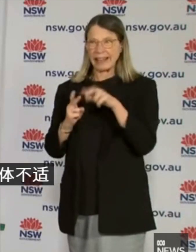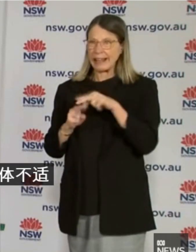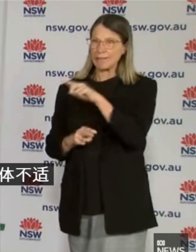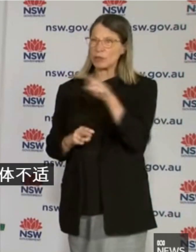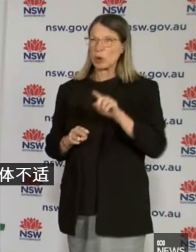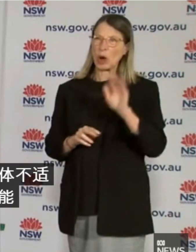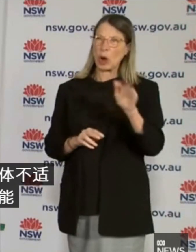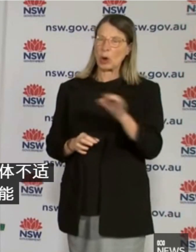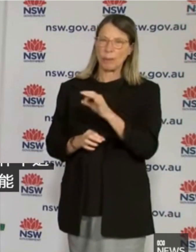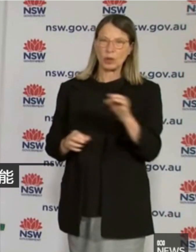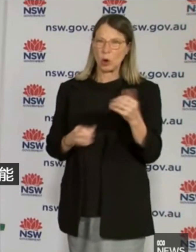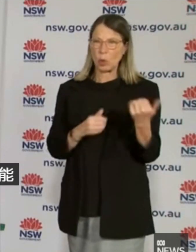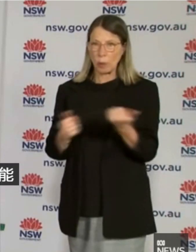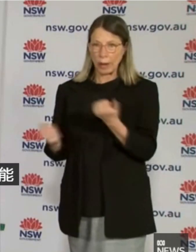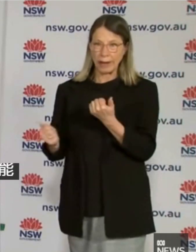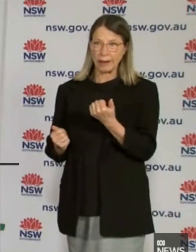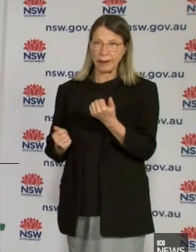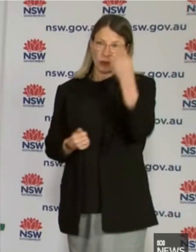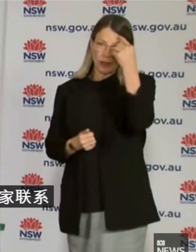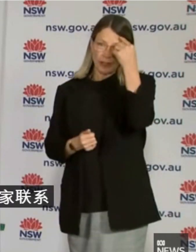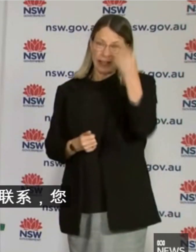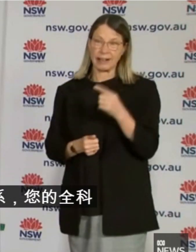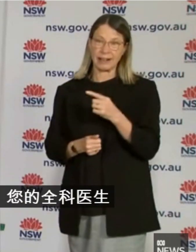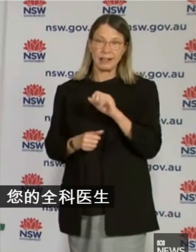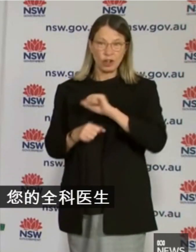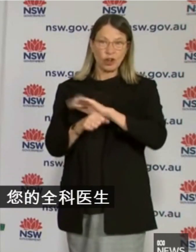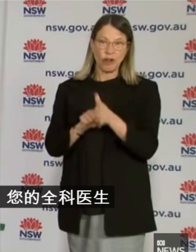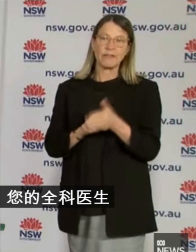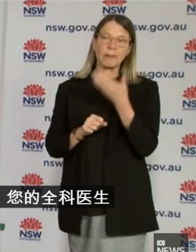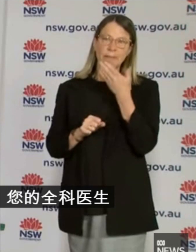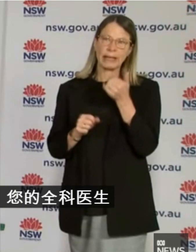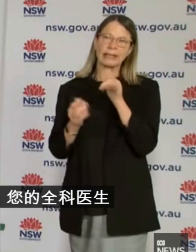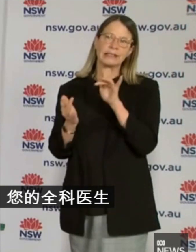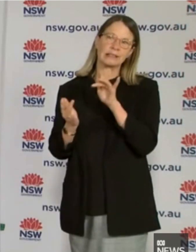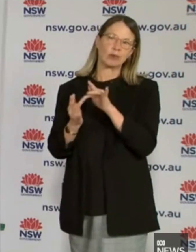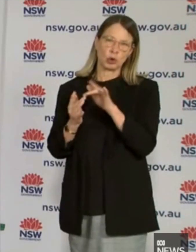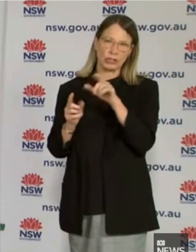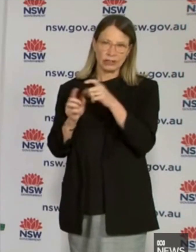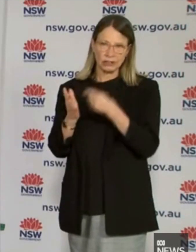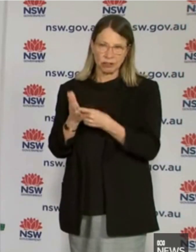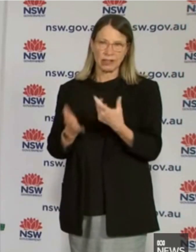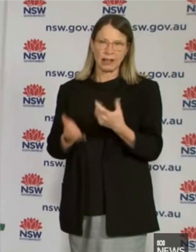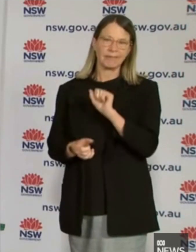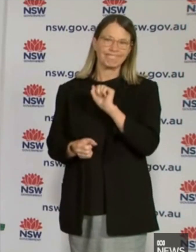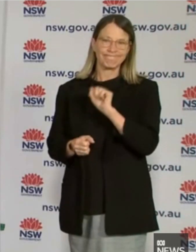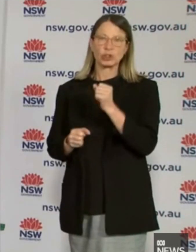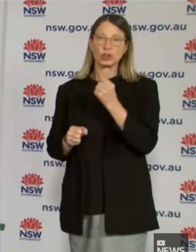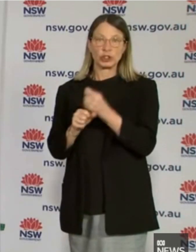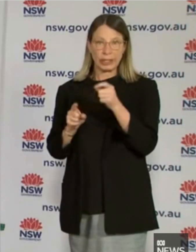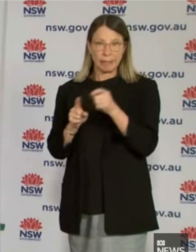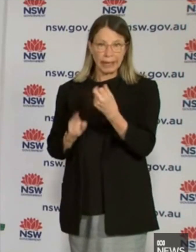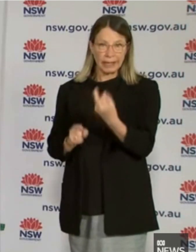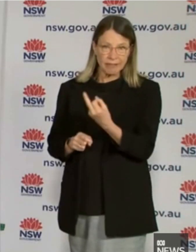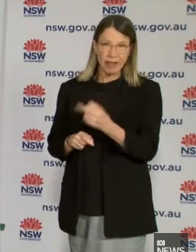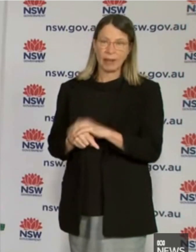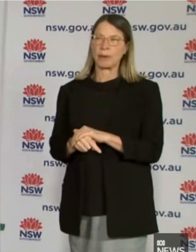home and you think you might have COVID, please do get in touch with your health professional. Your GP is there available for you. There is a